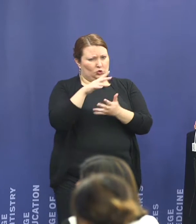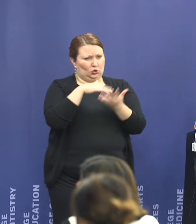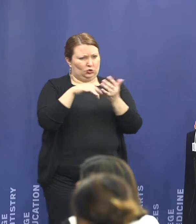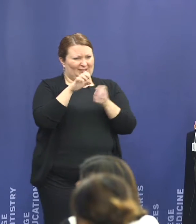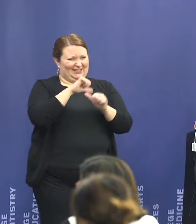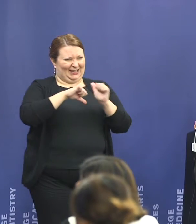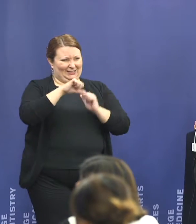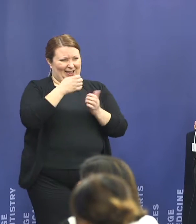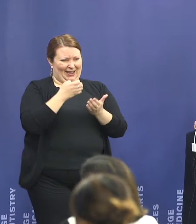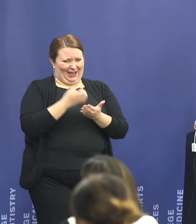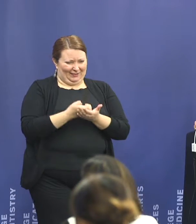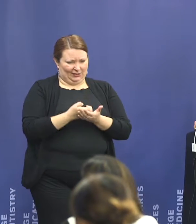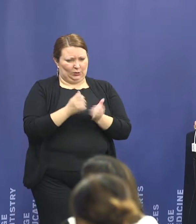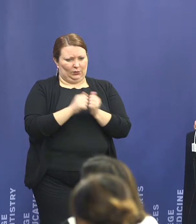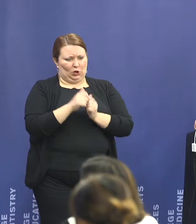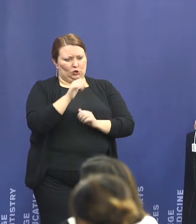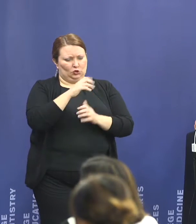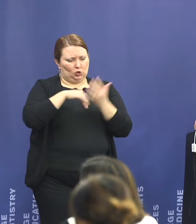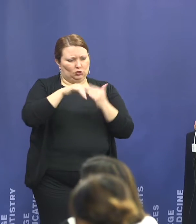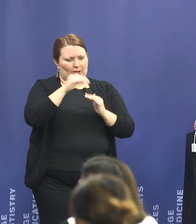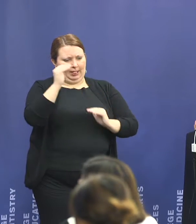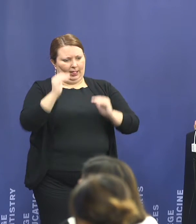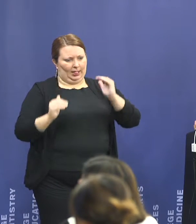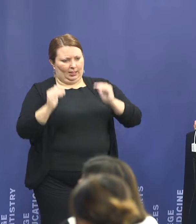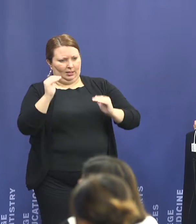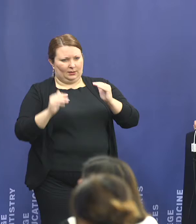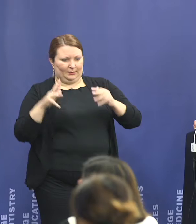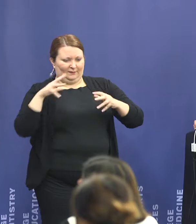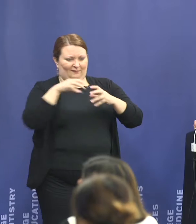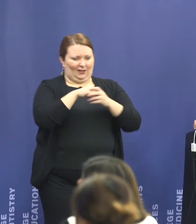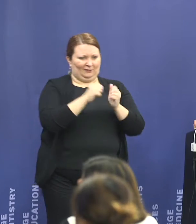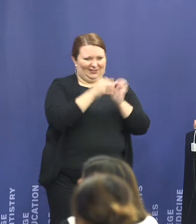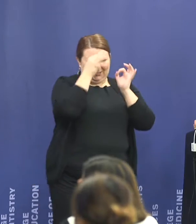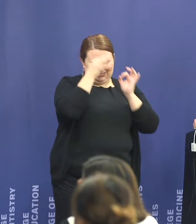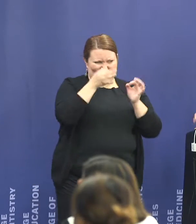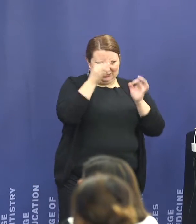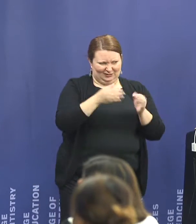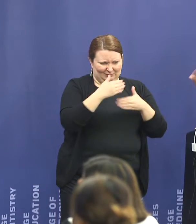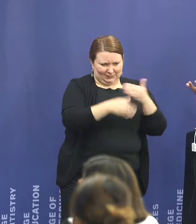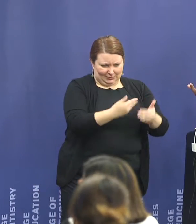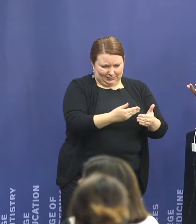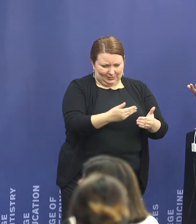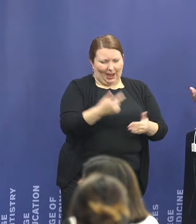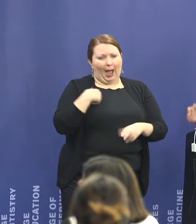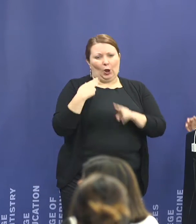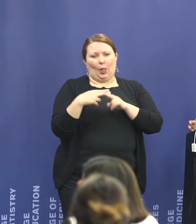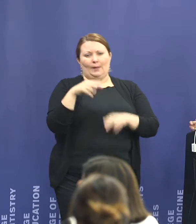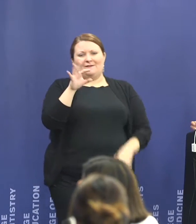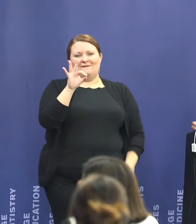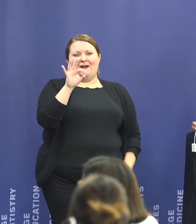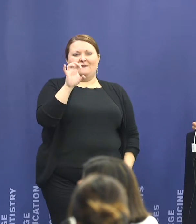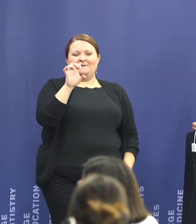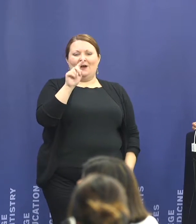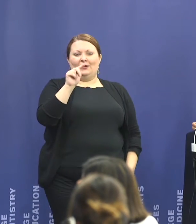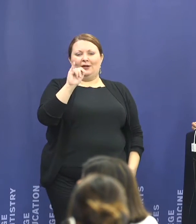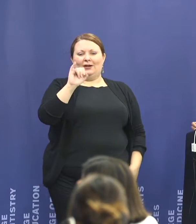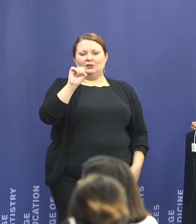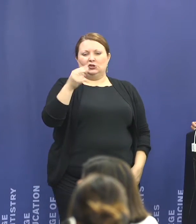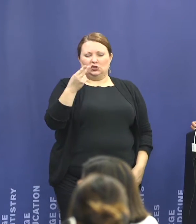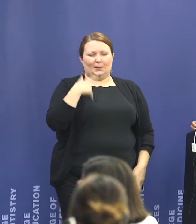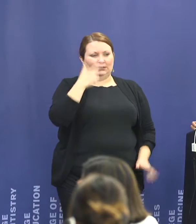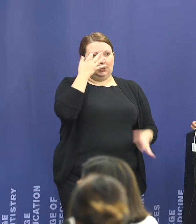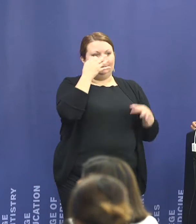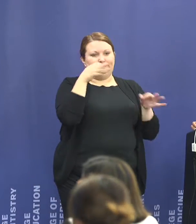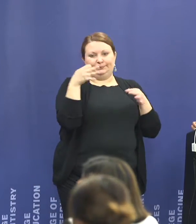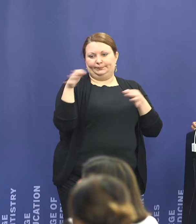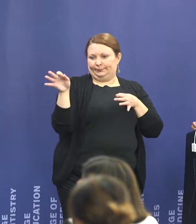science evidence on social inequalities play in this decision making? I call these fetishes because they're distractions, right? So